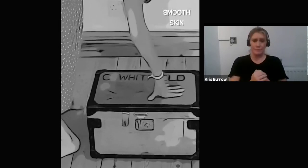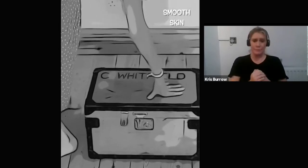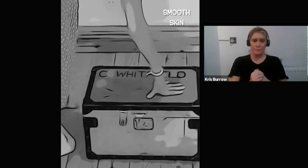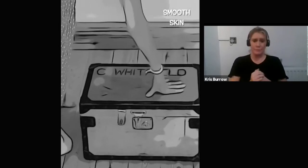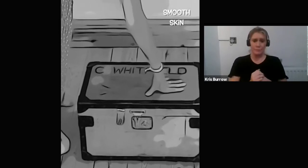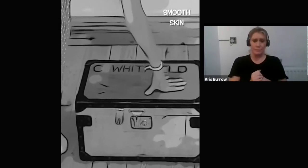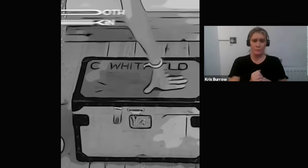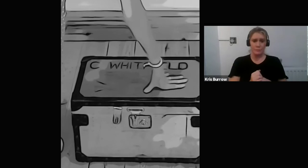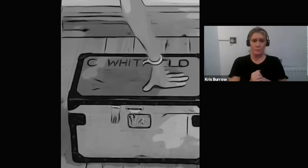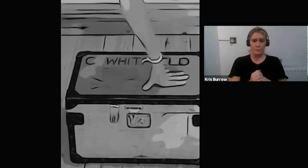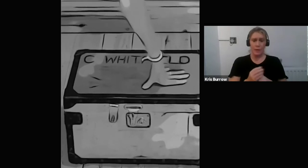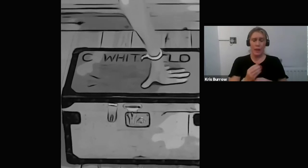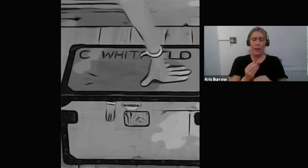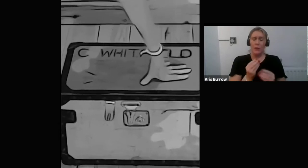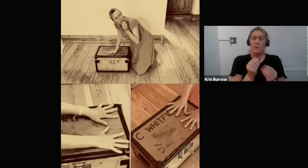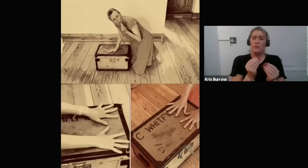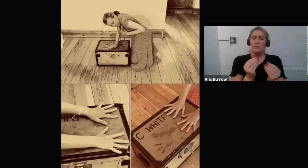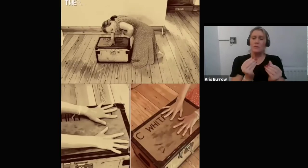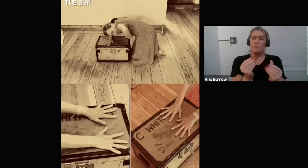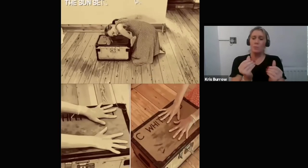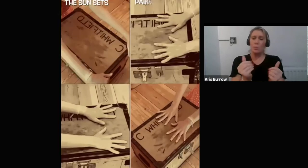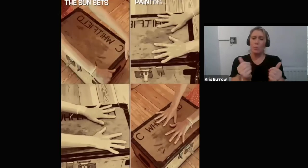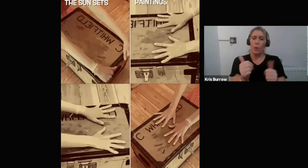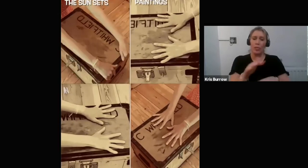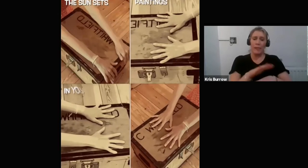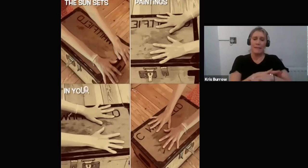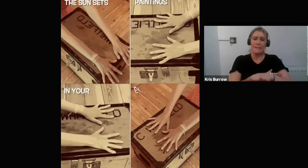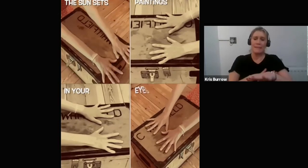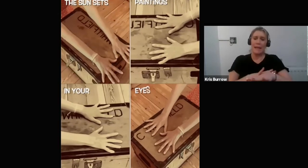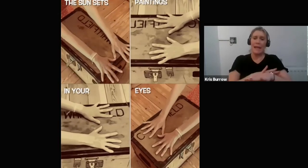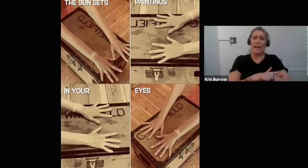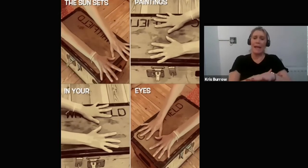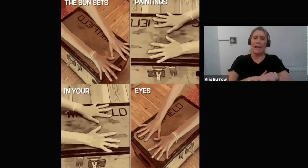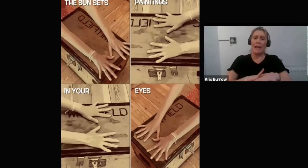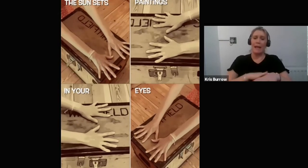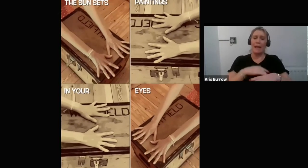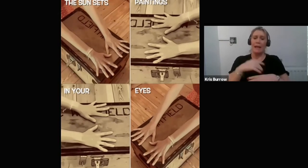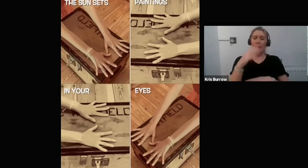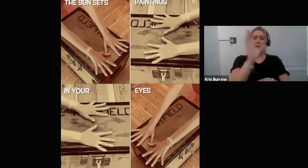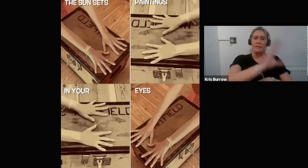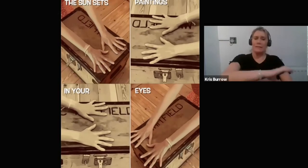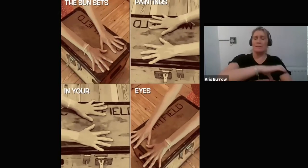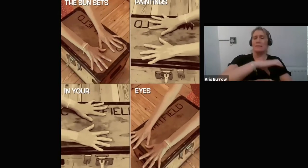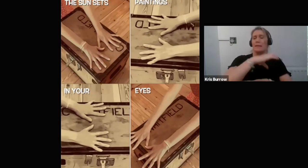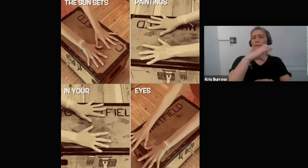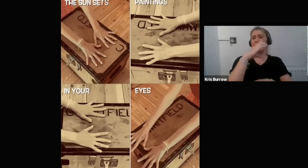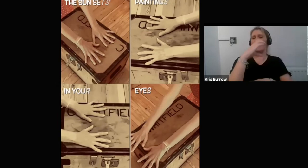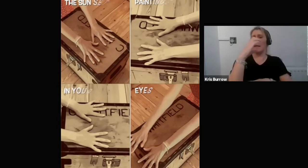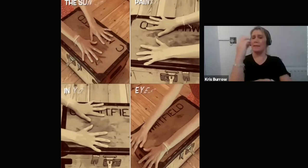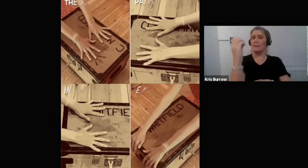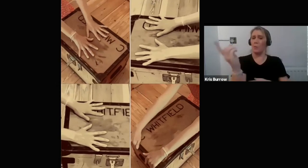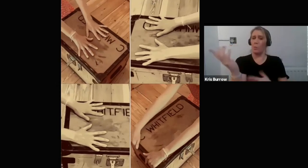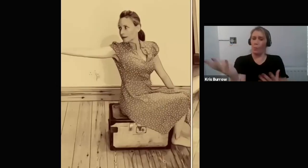smooth skin, the sunset's paintings in your eyes,